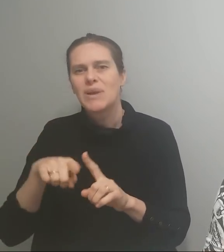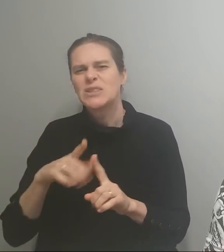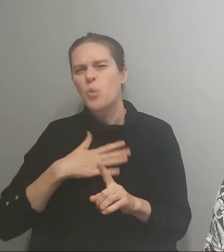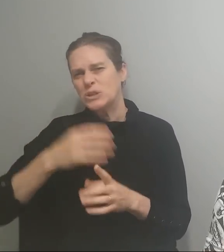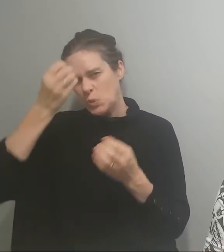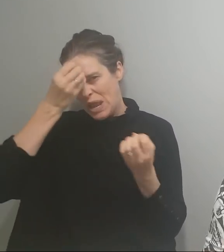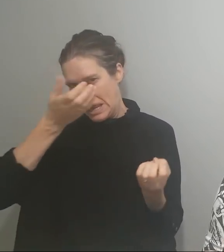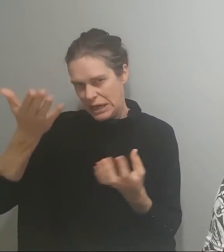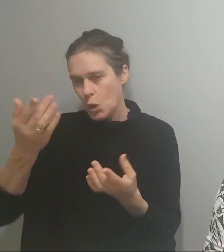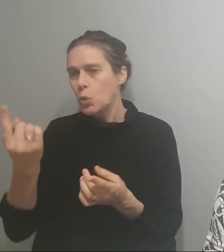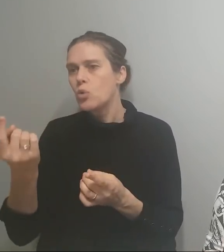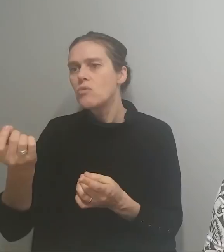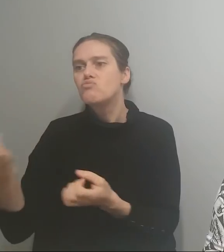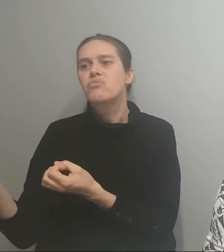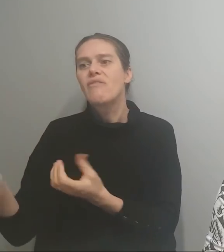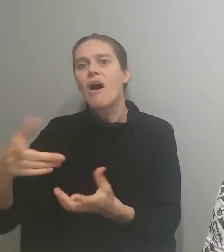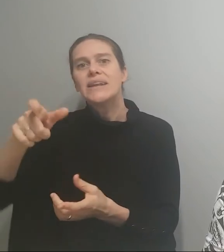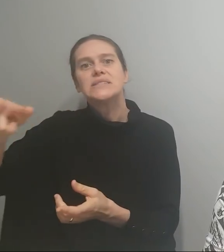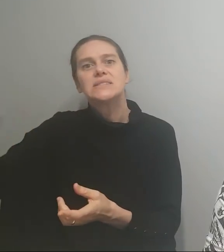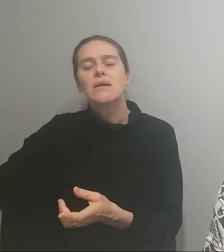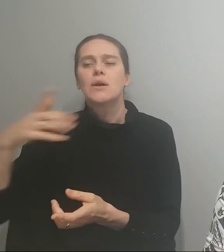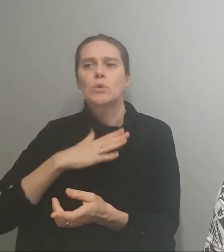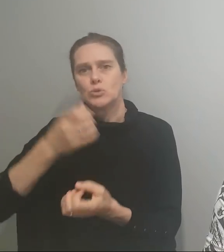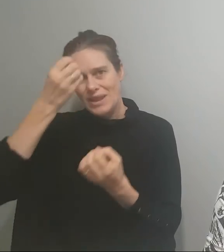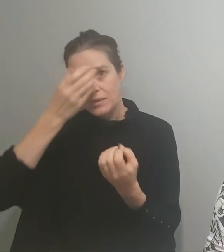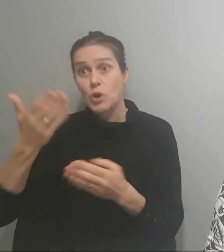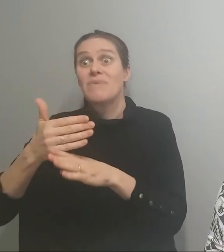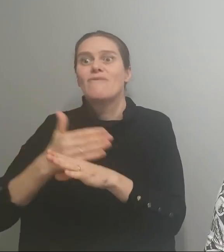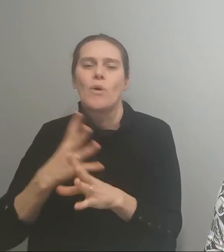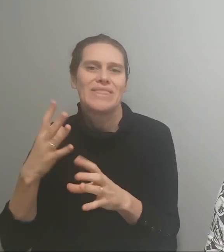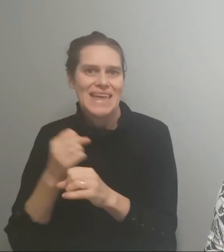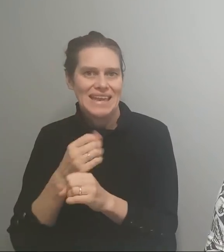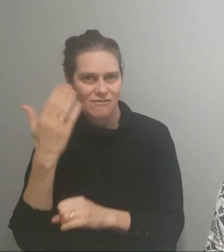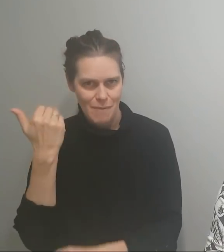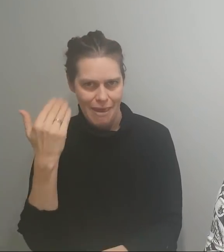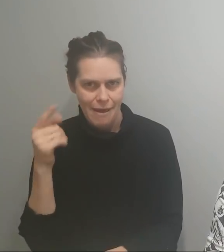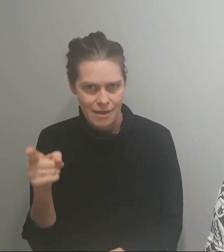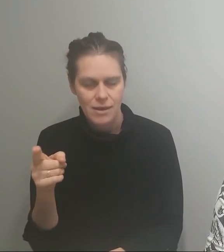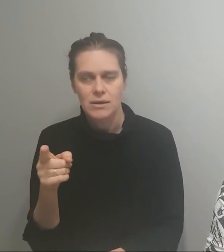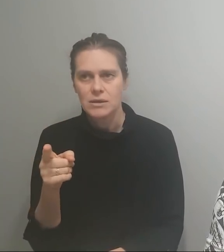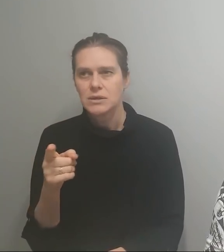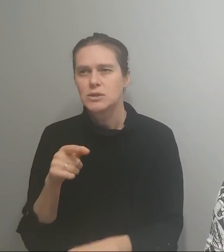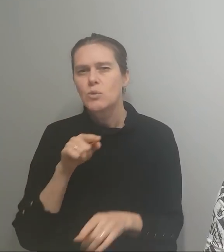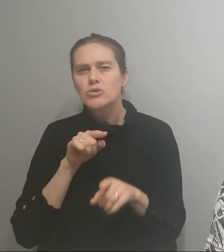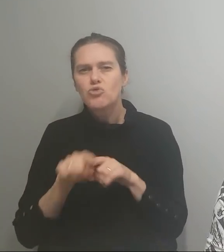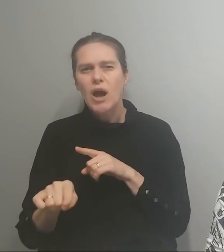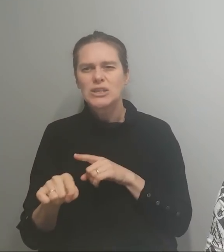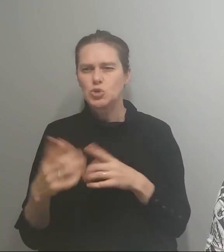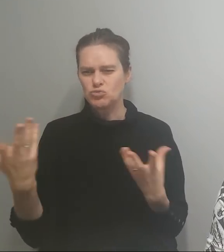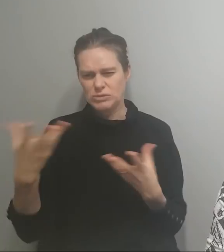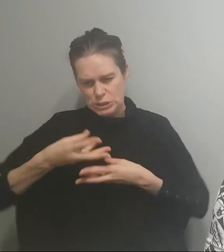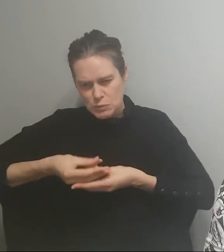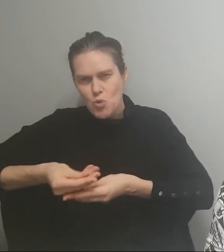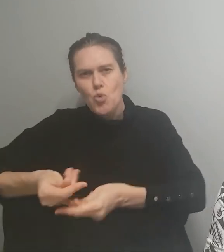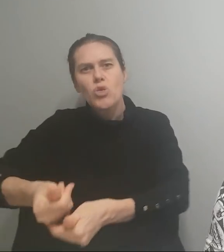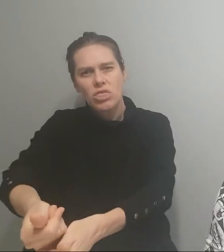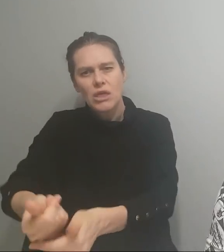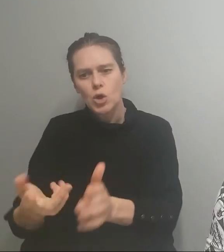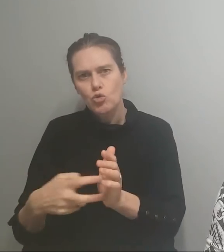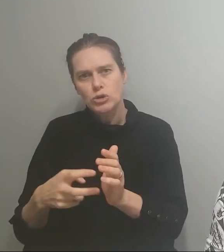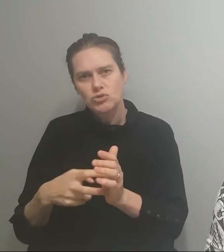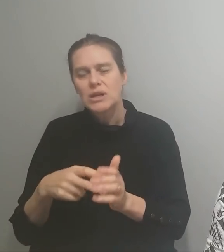the end of May. What we're trying to do is streamline the contracts and to take away some of the restrictions, make